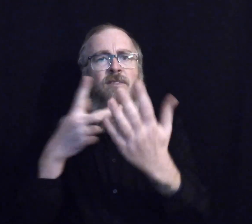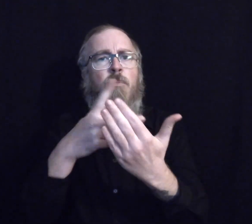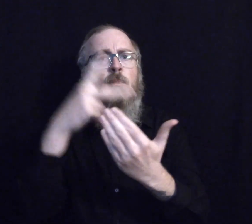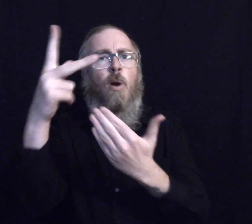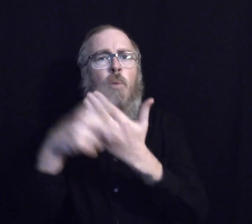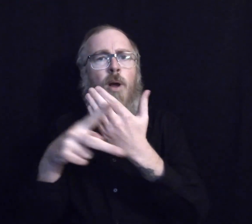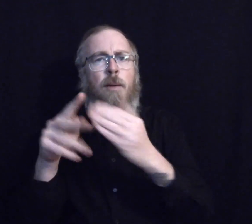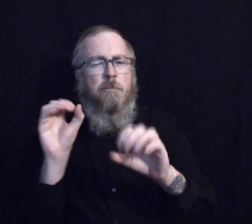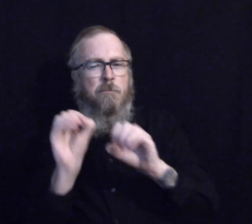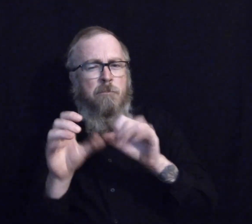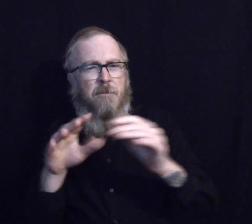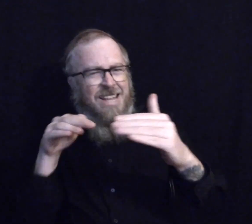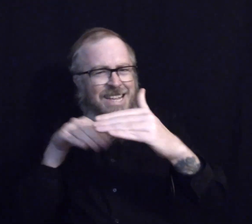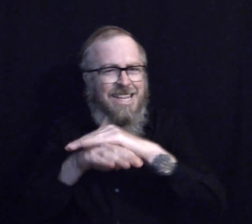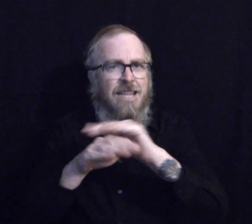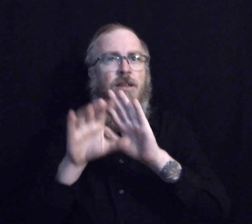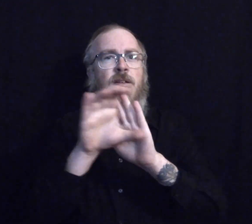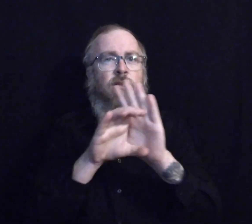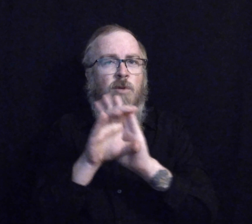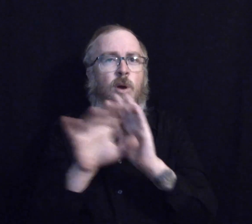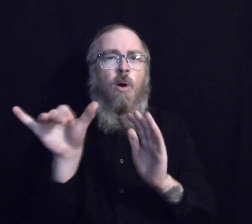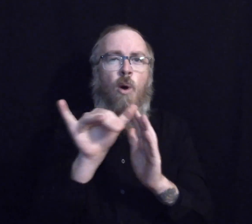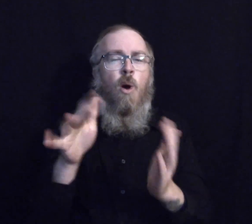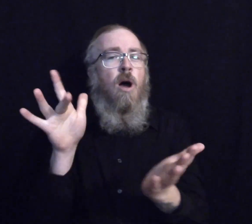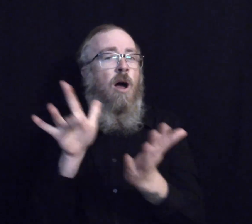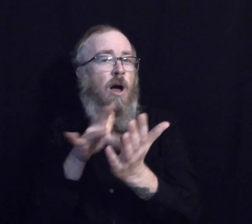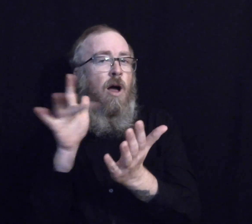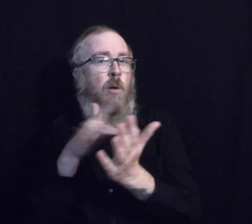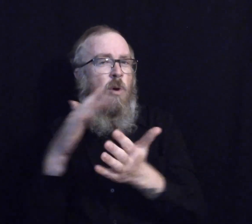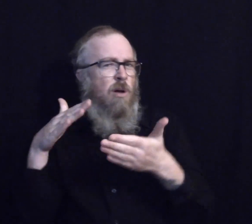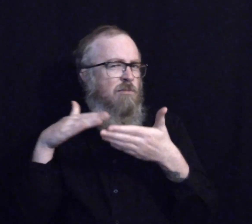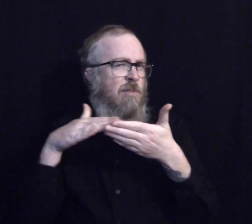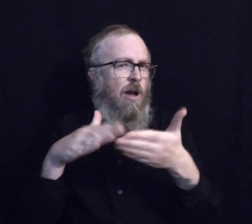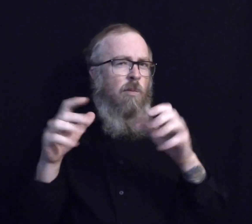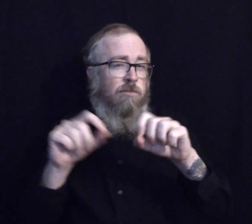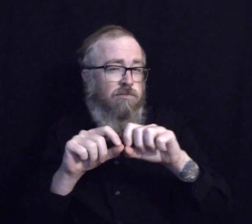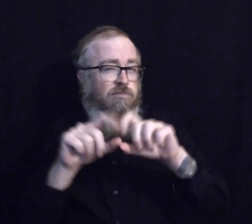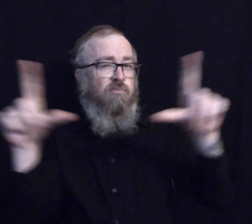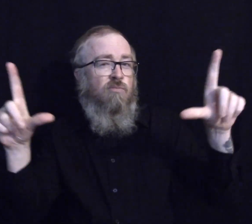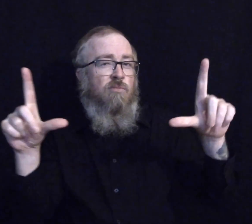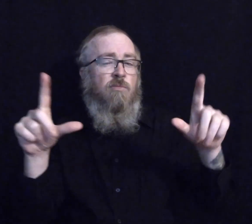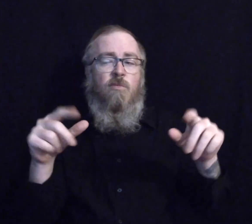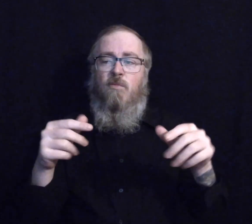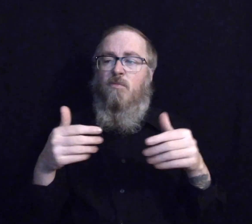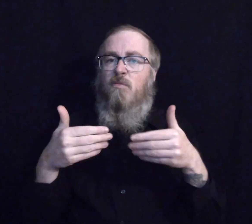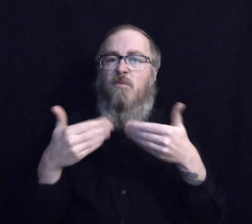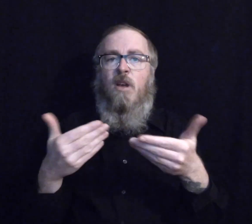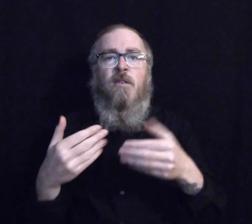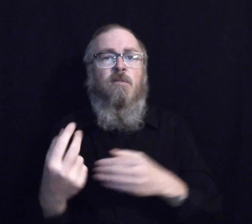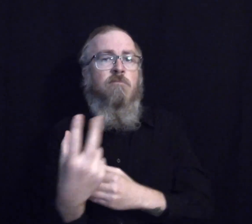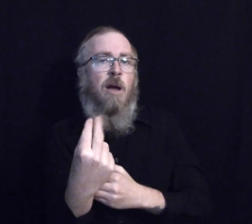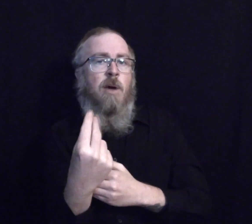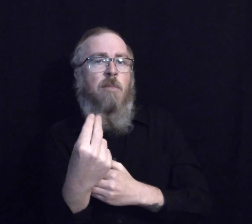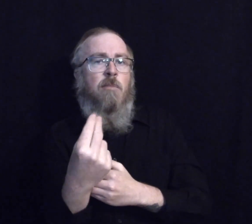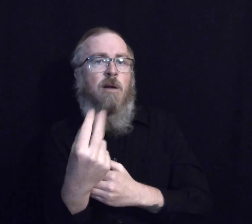Assistive technology can also mean software that is added to a computer or tablet device to allow for